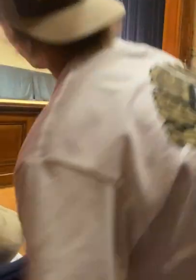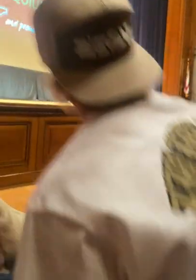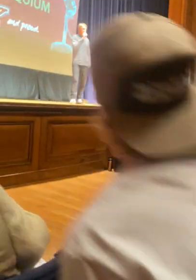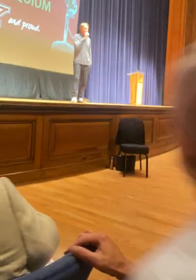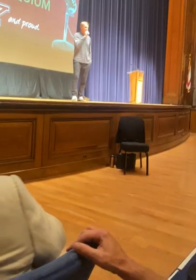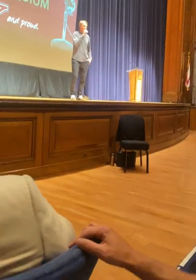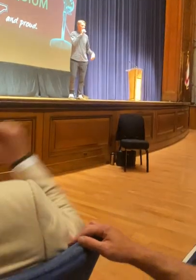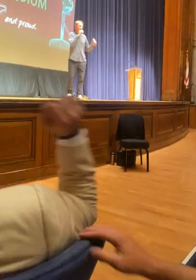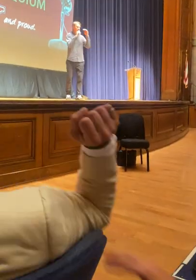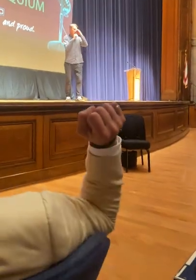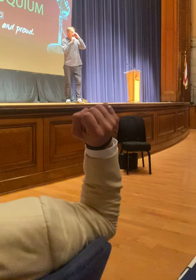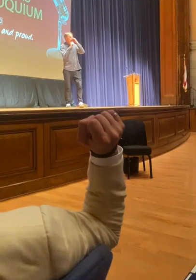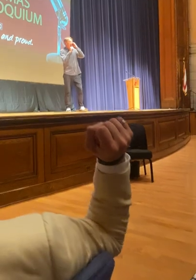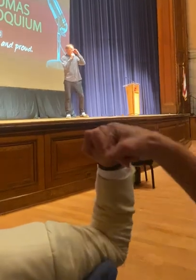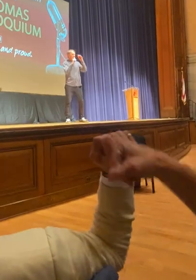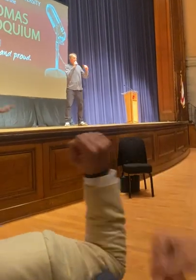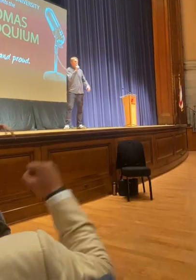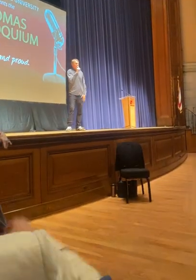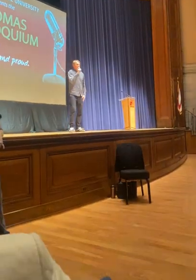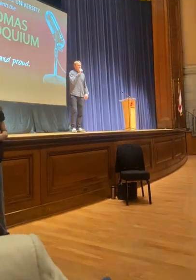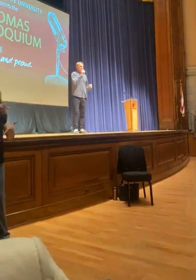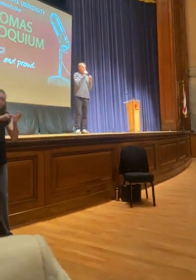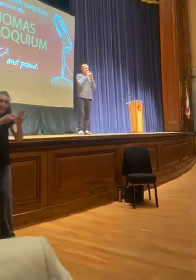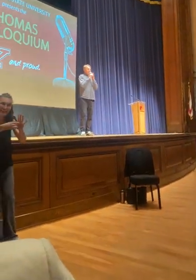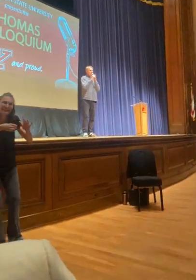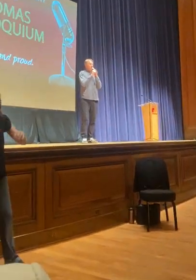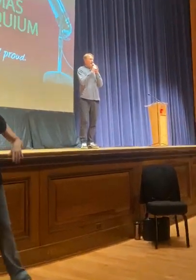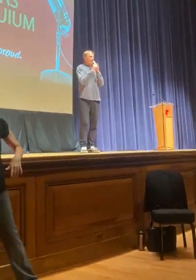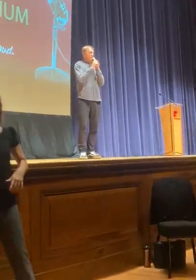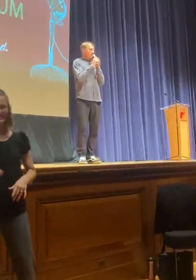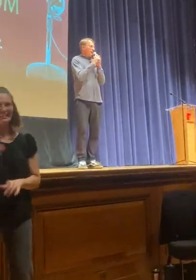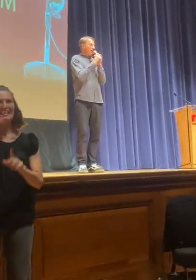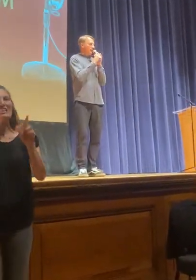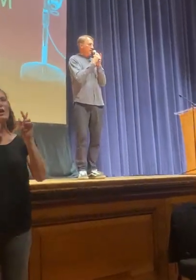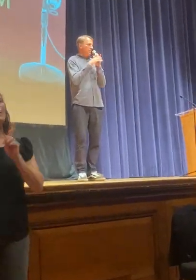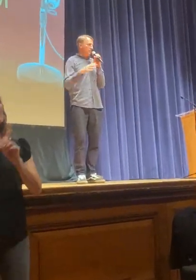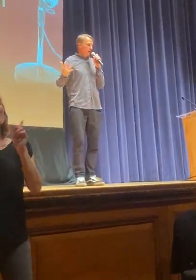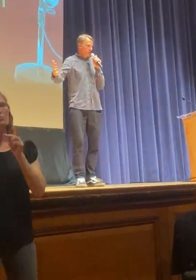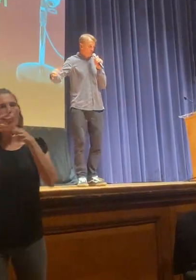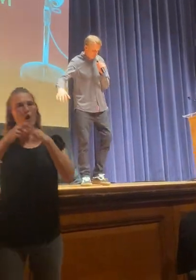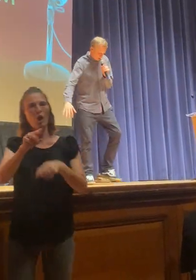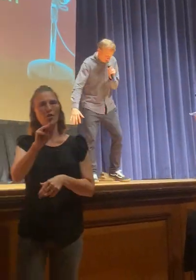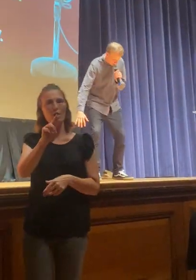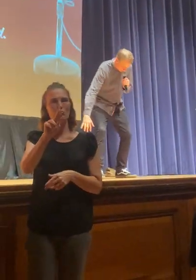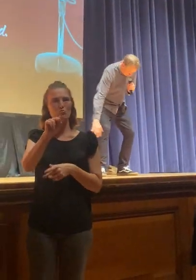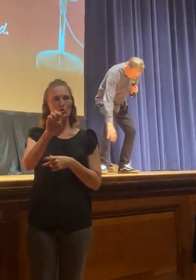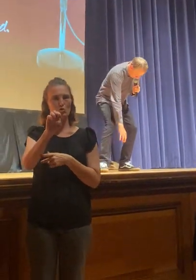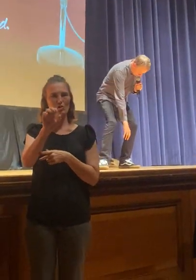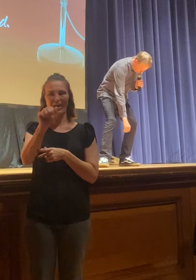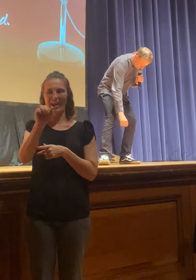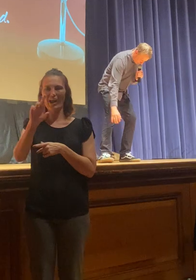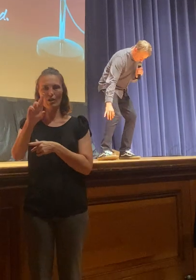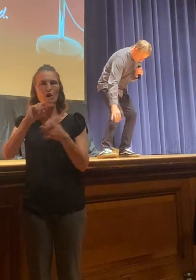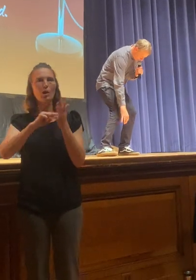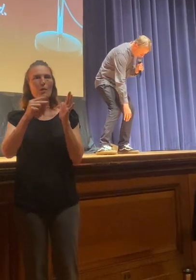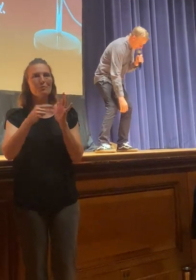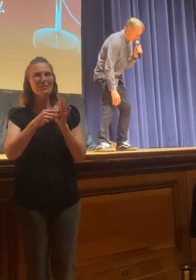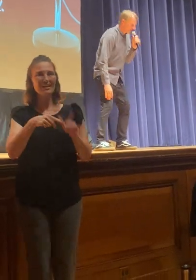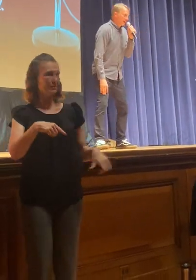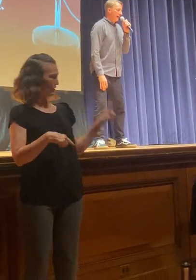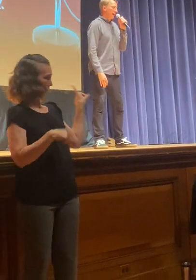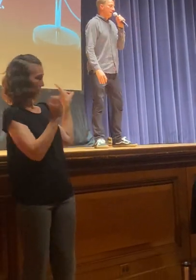So what he's talking about is people know this trick as the mute air, when you grab your front hand around your front